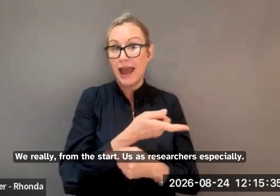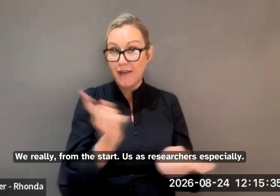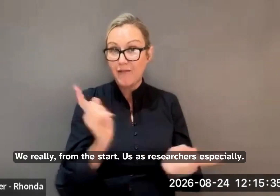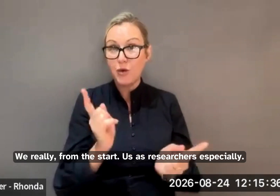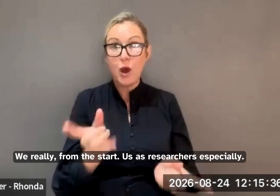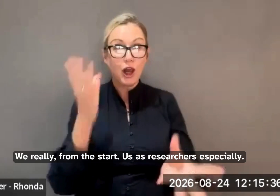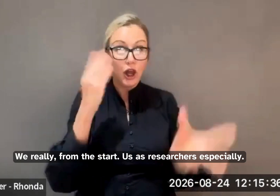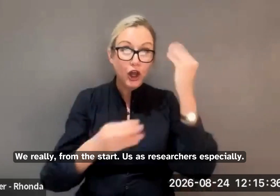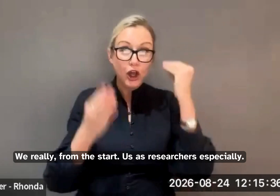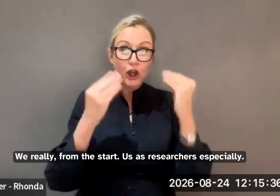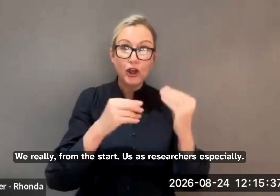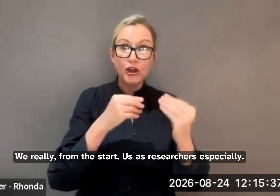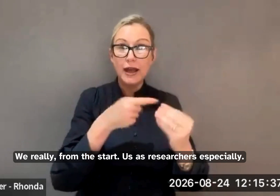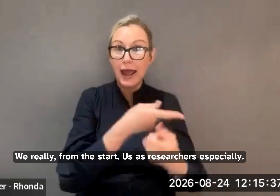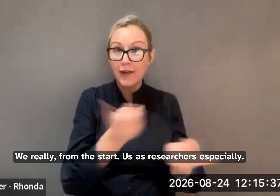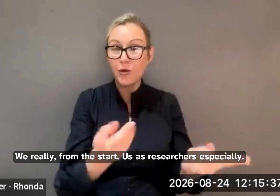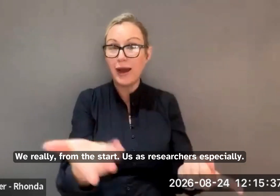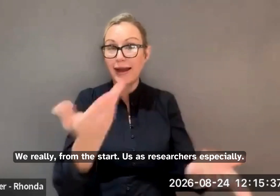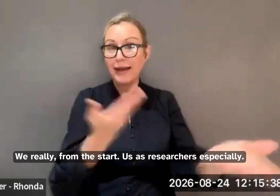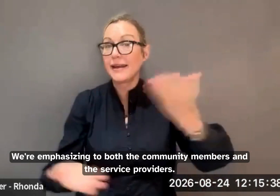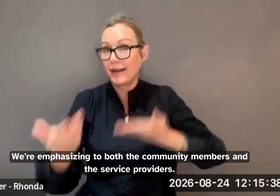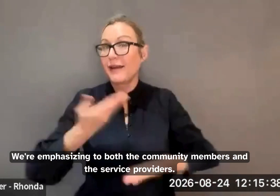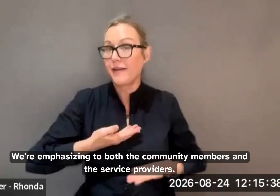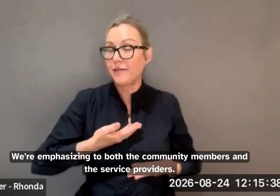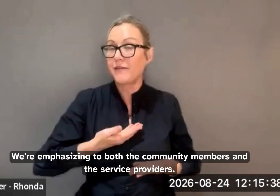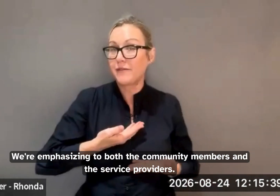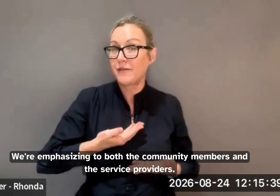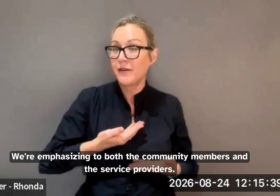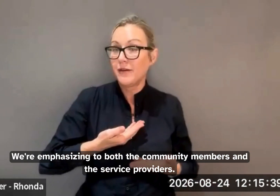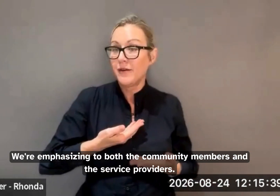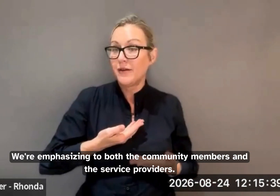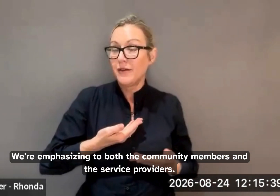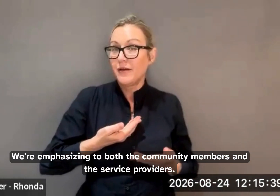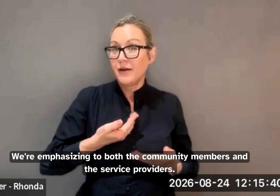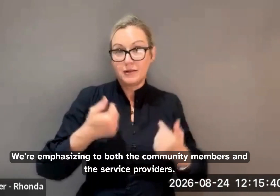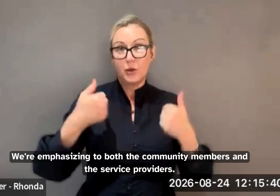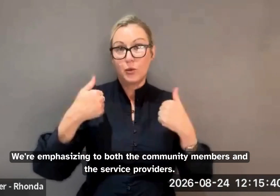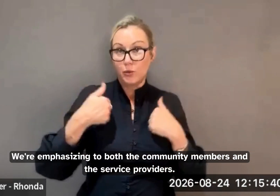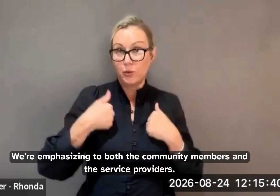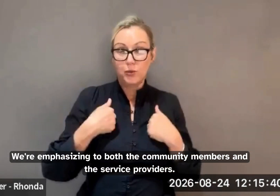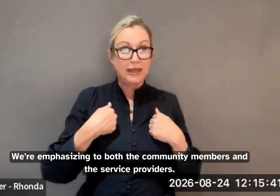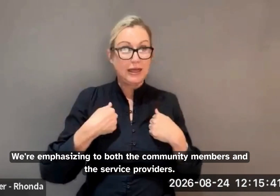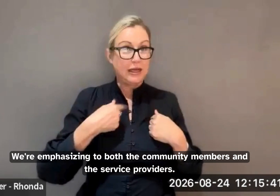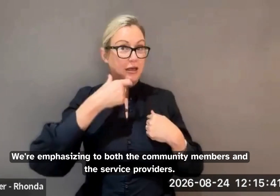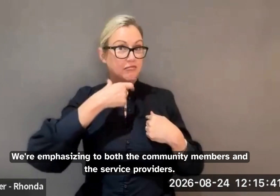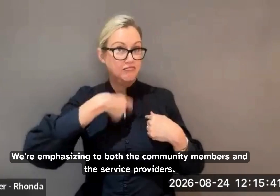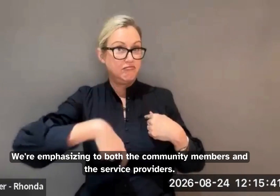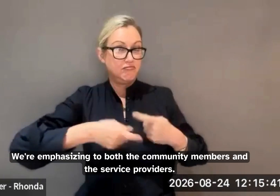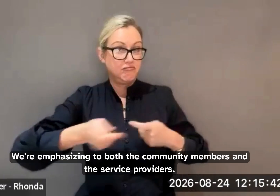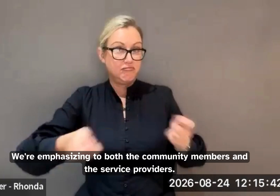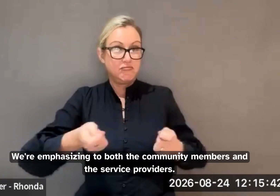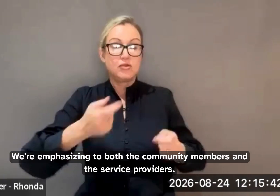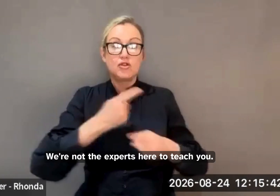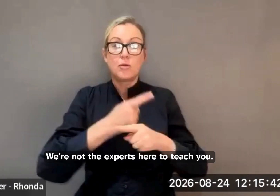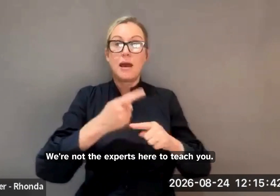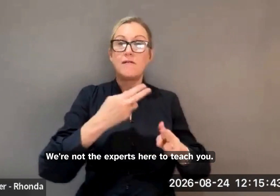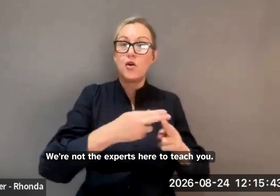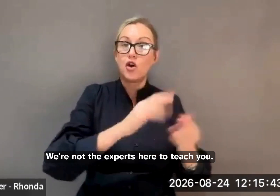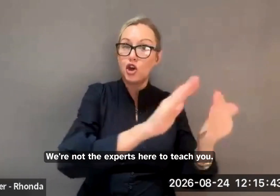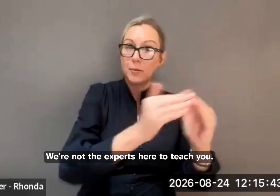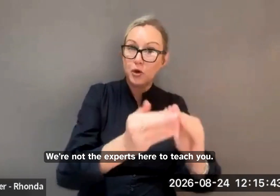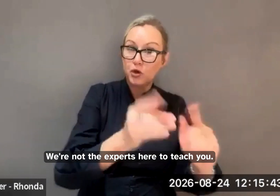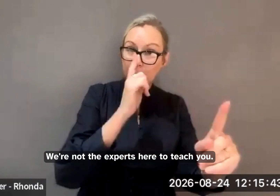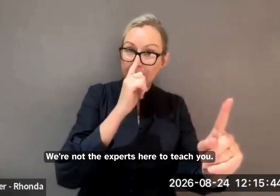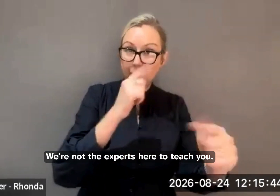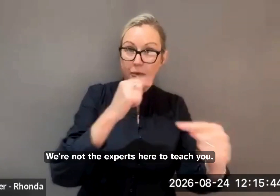We really, from the start, us as researchers especially, were emphasizing to both the community members and the service providers, we're not